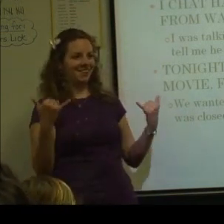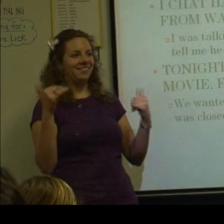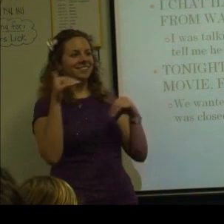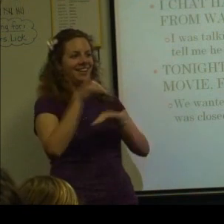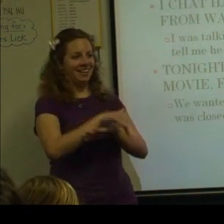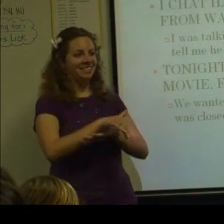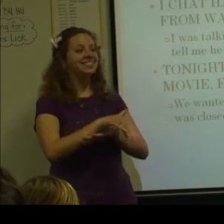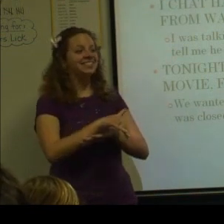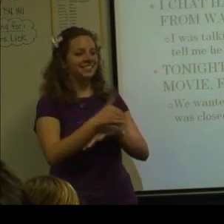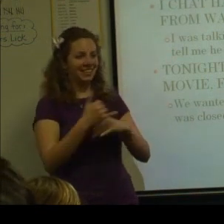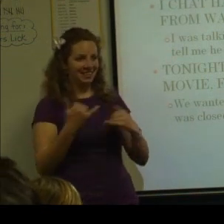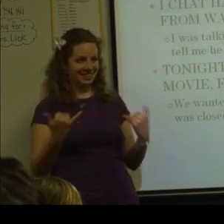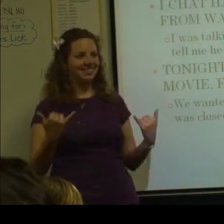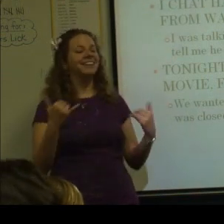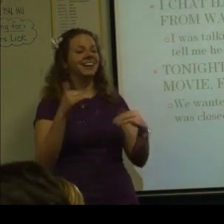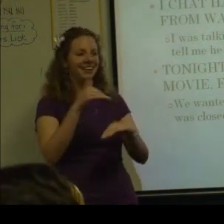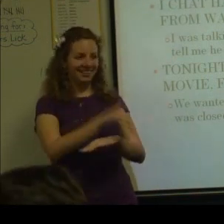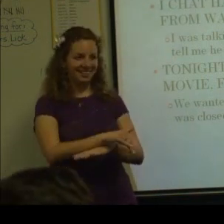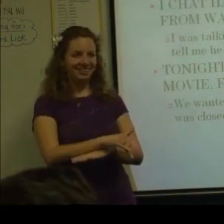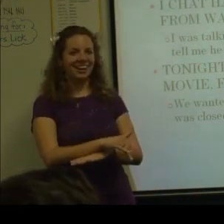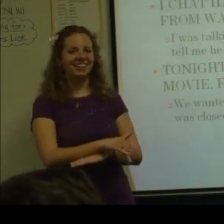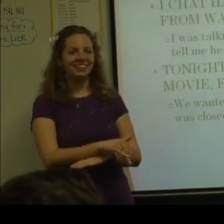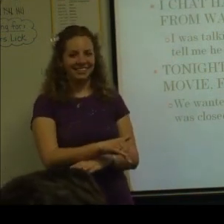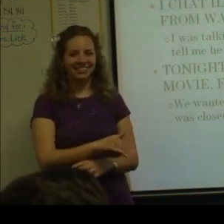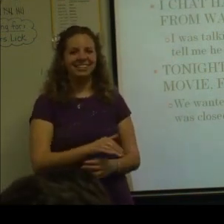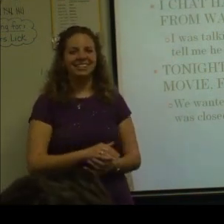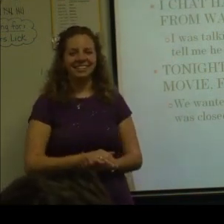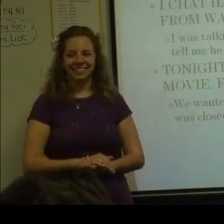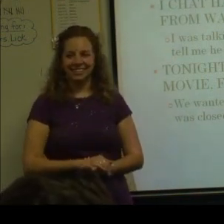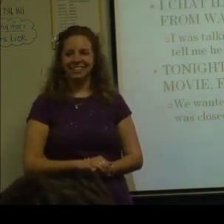Now, night. No, Night. right. Huh? You got it.